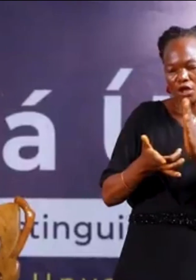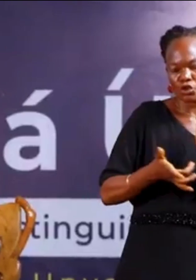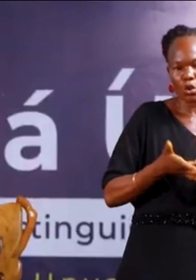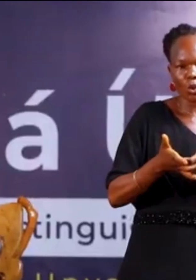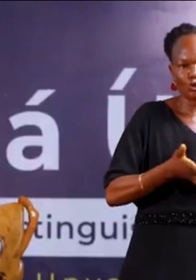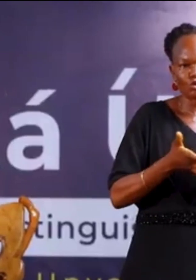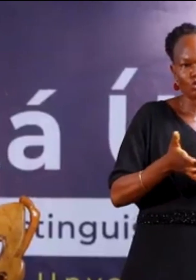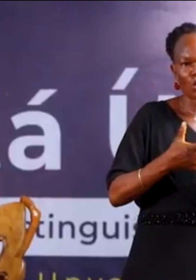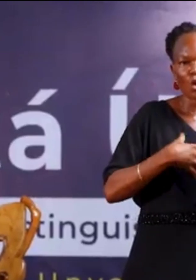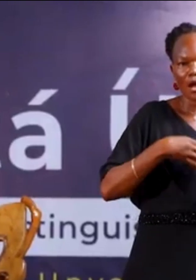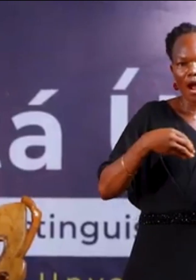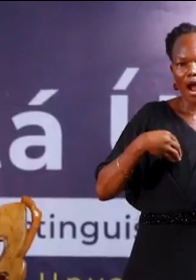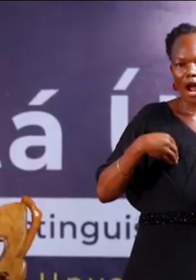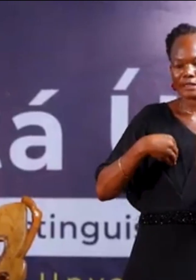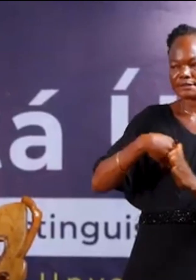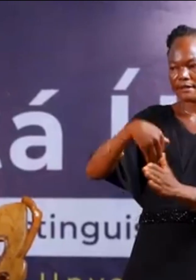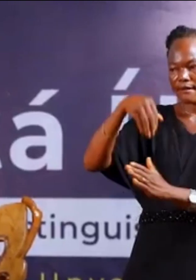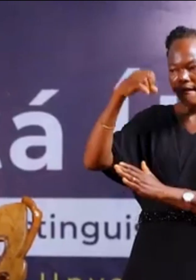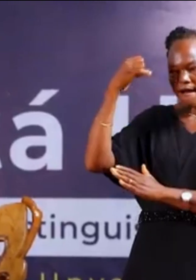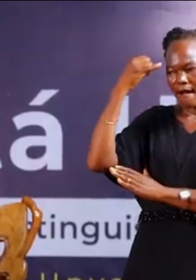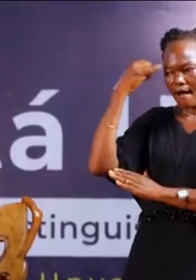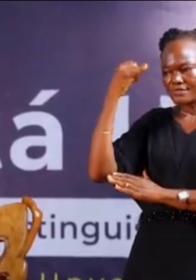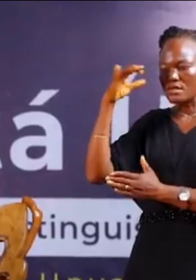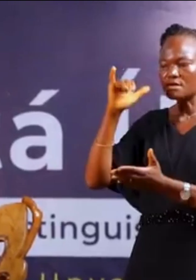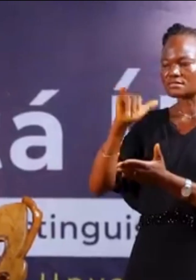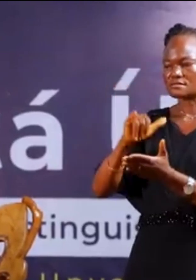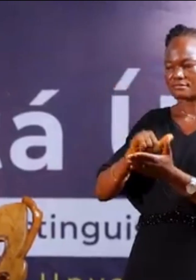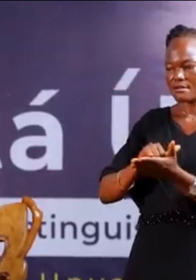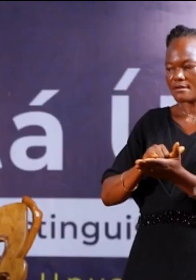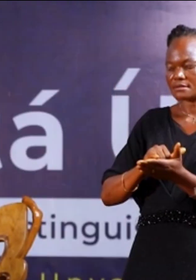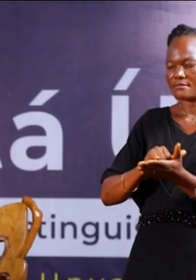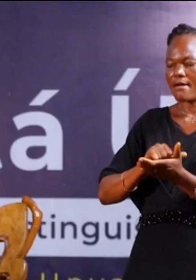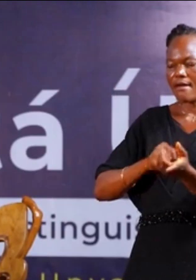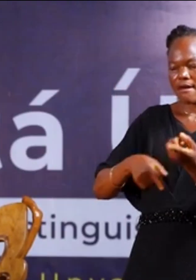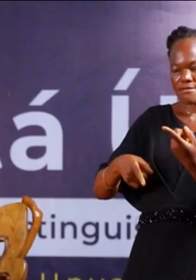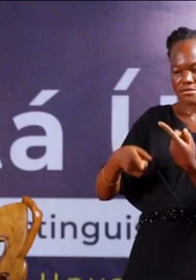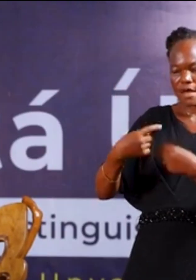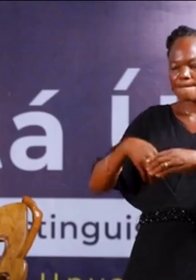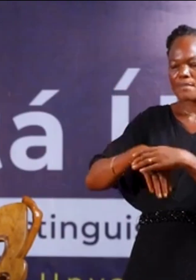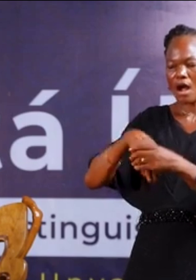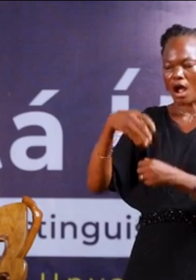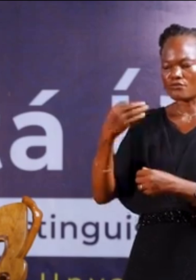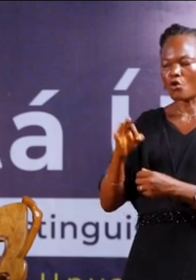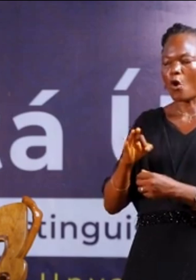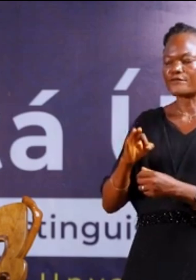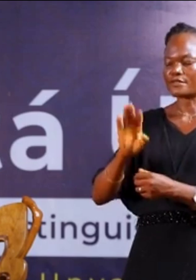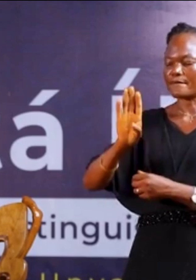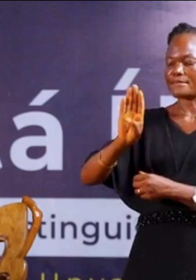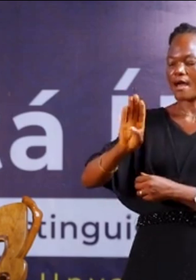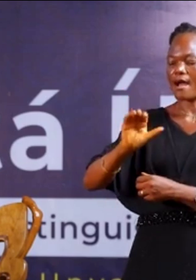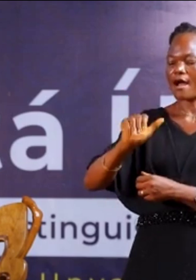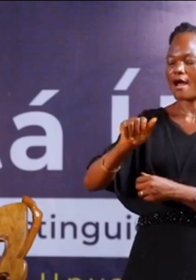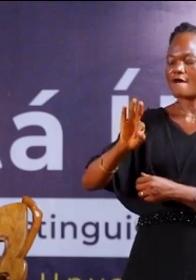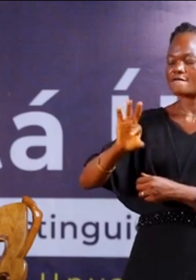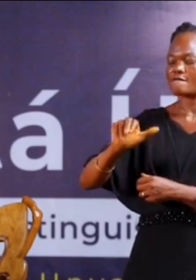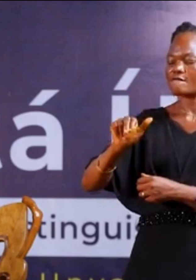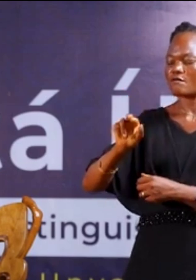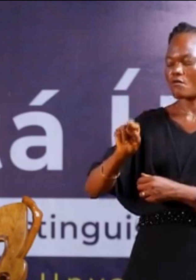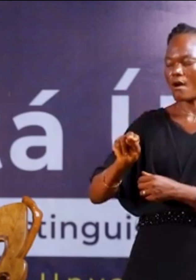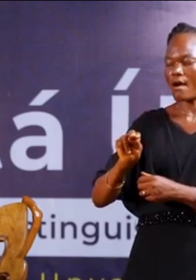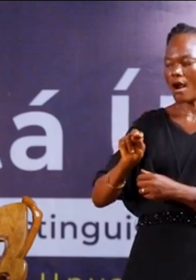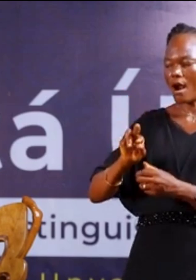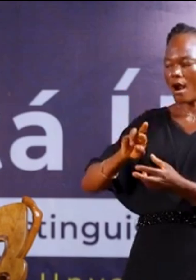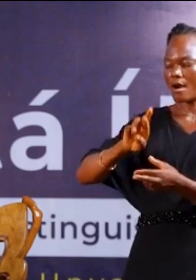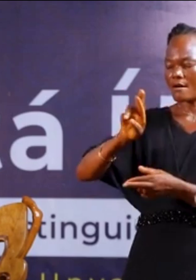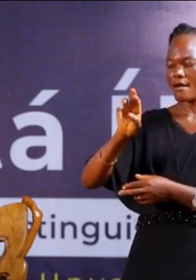technological, and ideologies that came out of the Biafra Revolution.